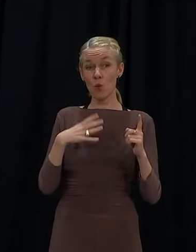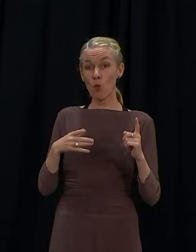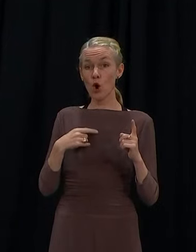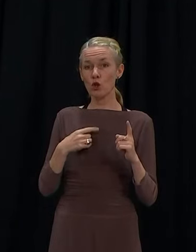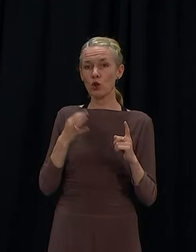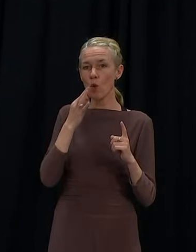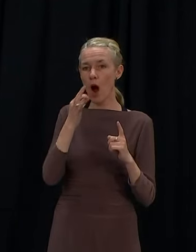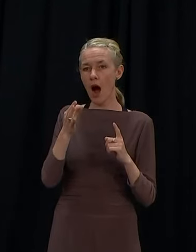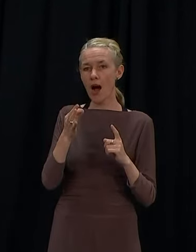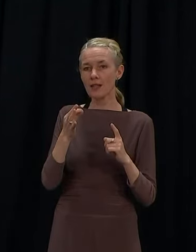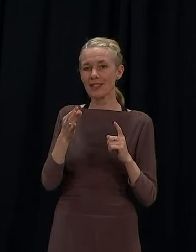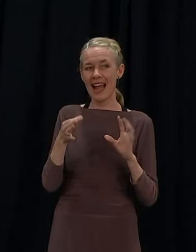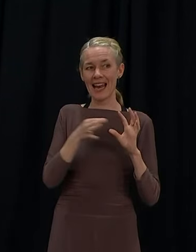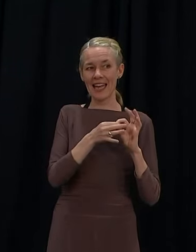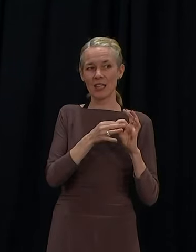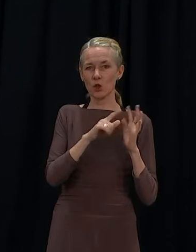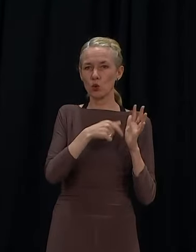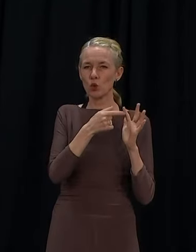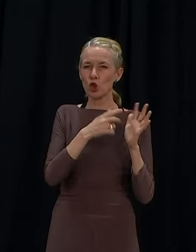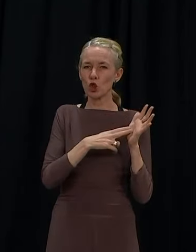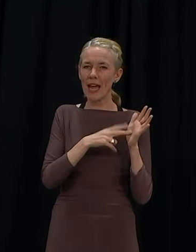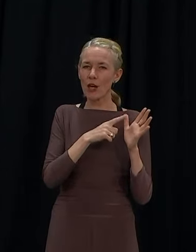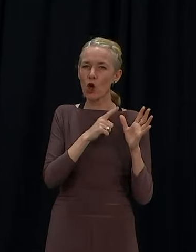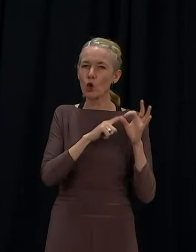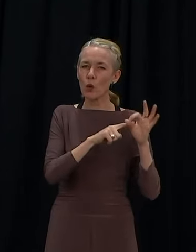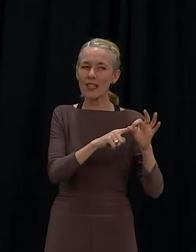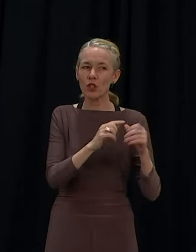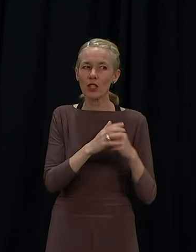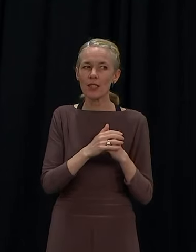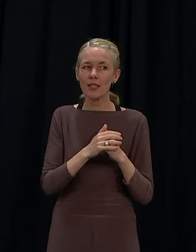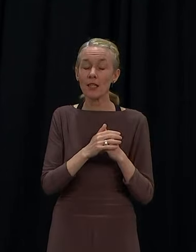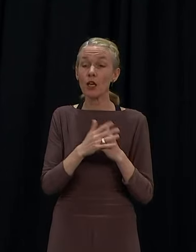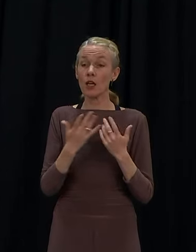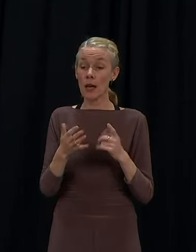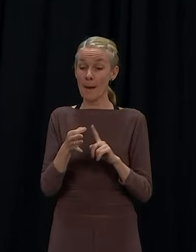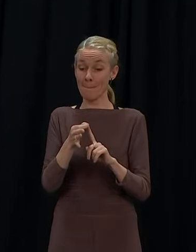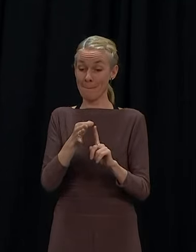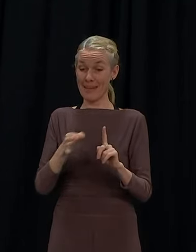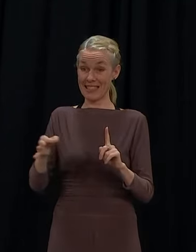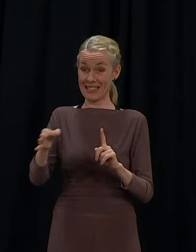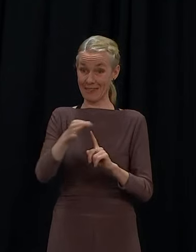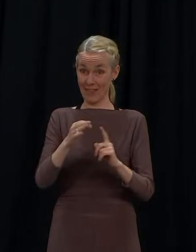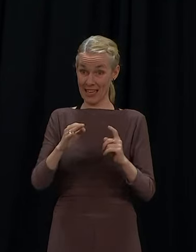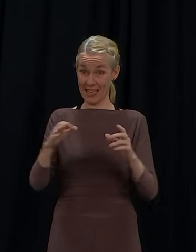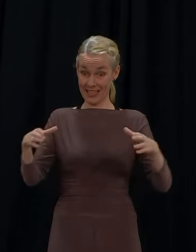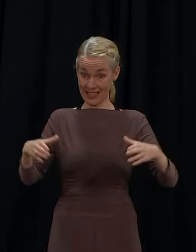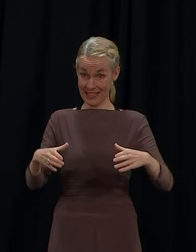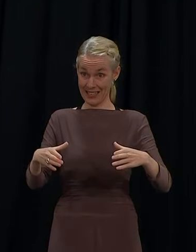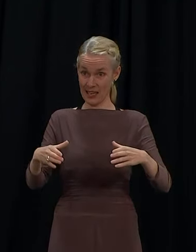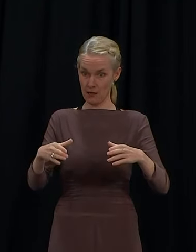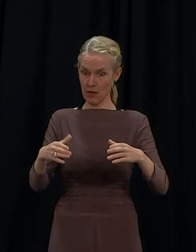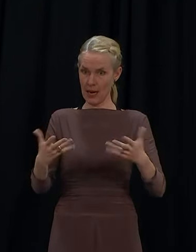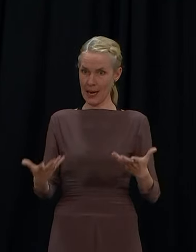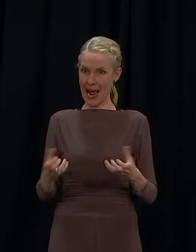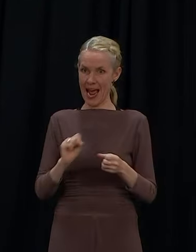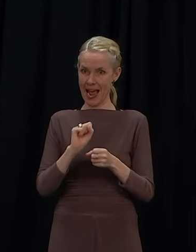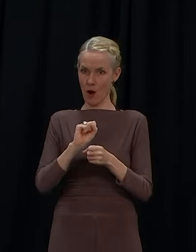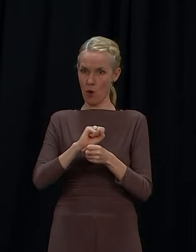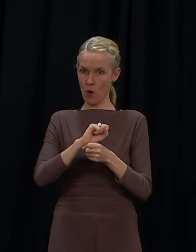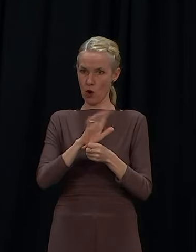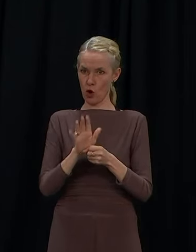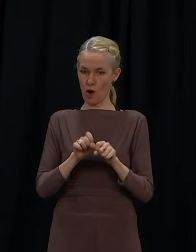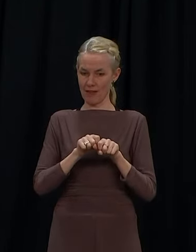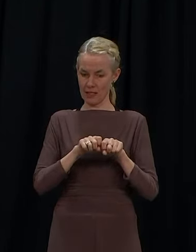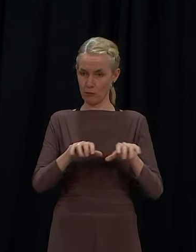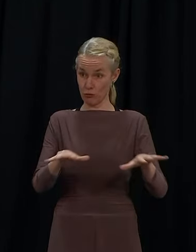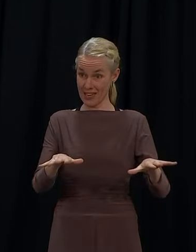are telling us that this whole thing this outbreak within the Pacifica community could have been avoided if government engaged properly with